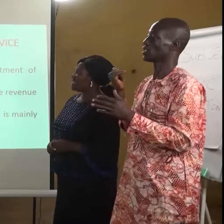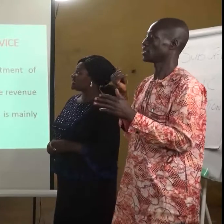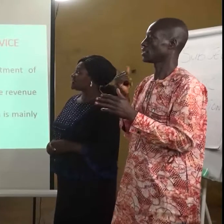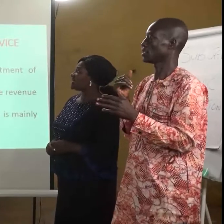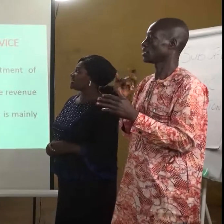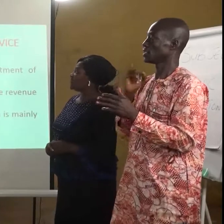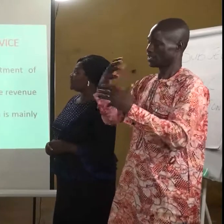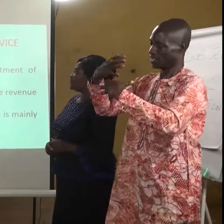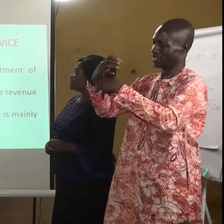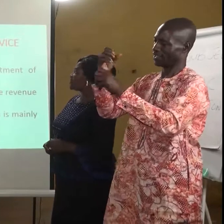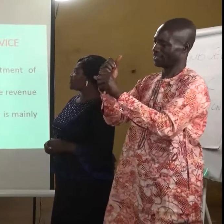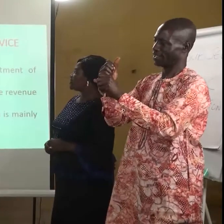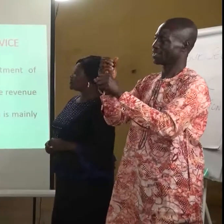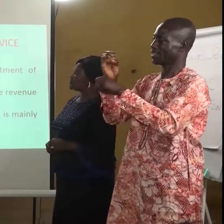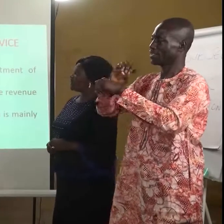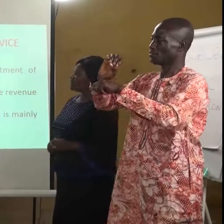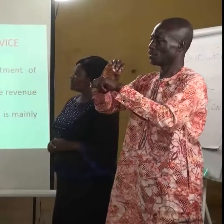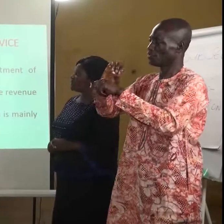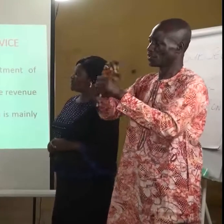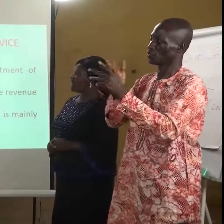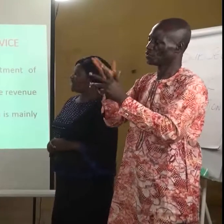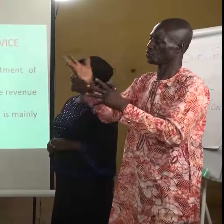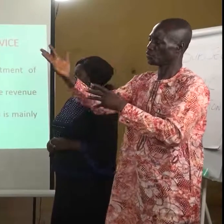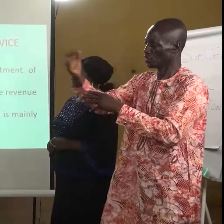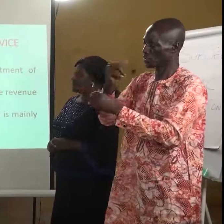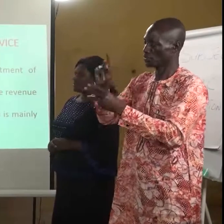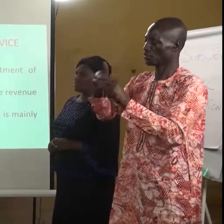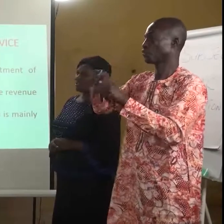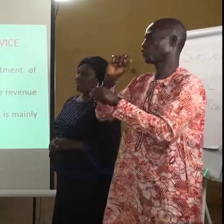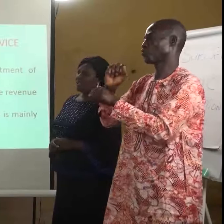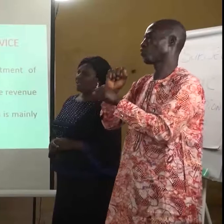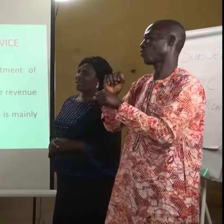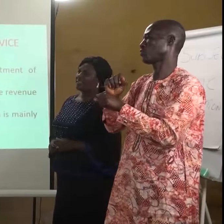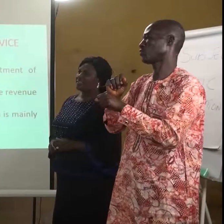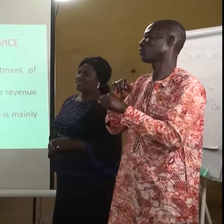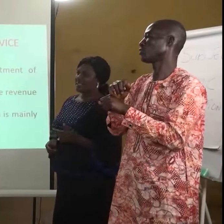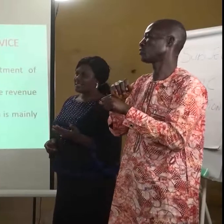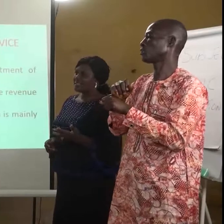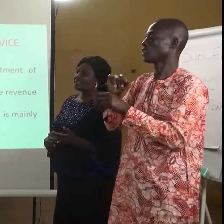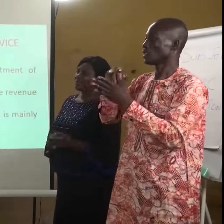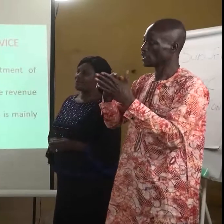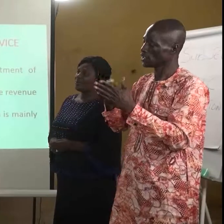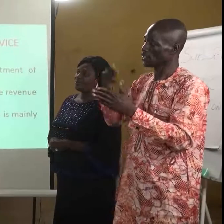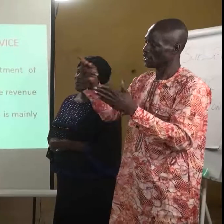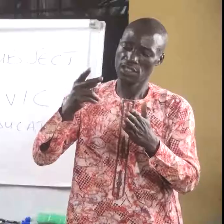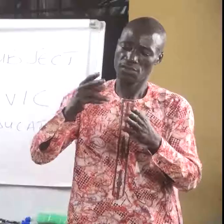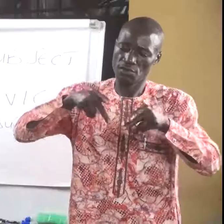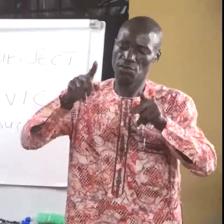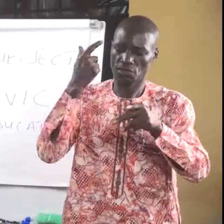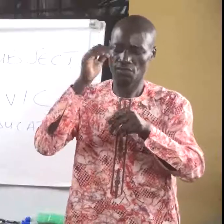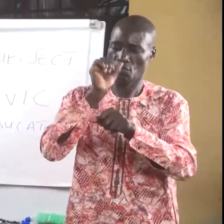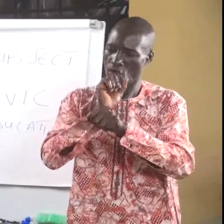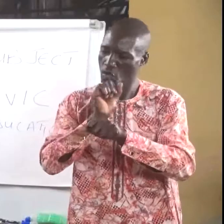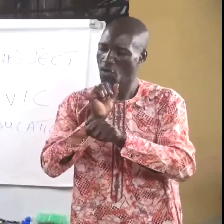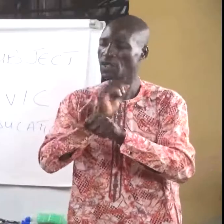it creates employment through recruitment of people by the commission. I cited example of